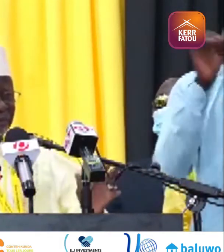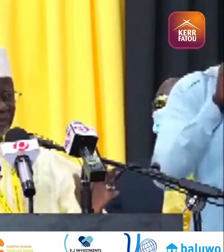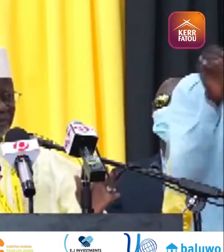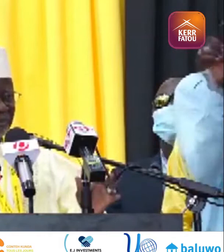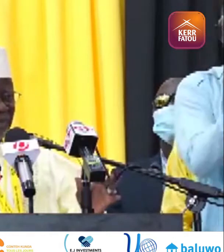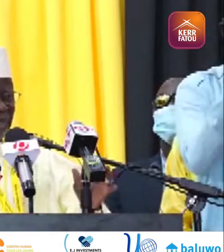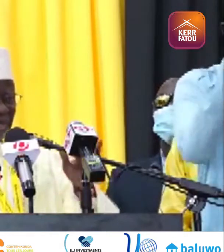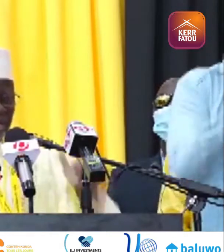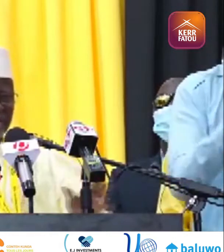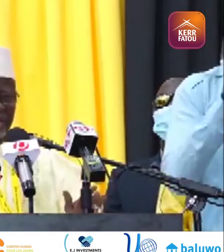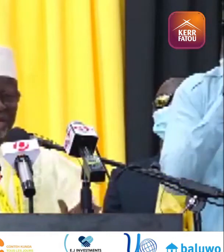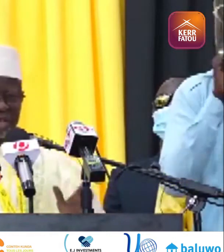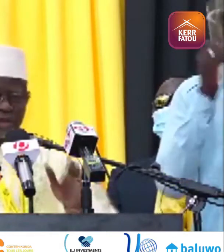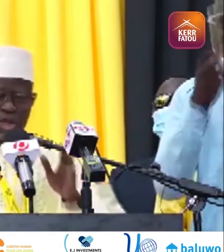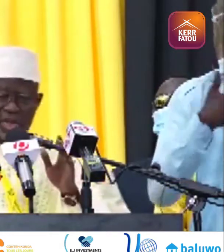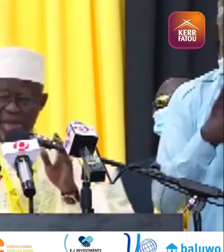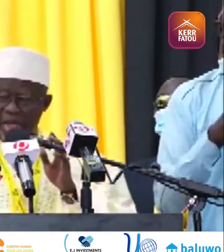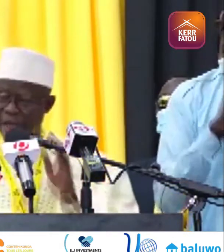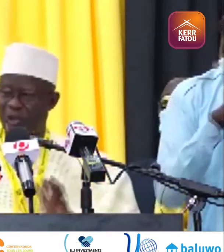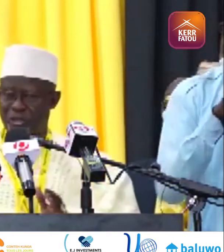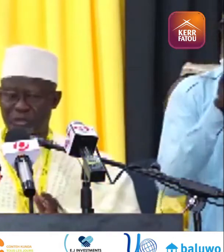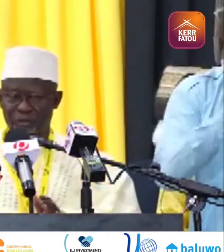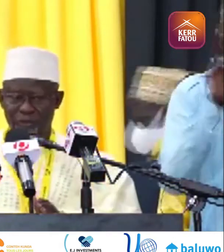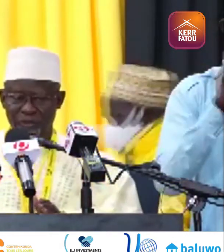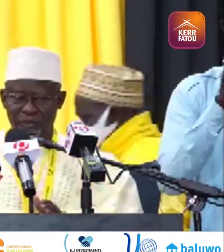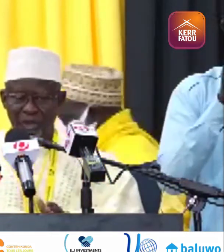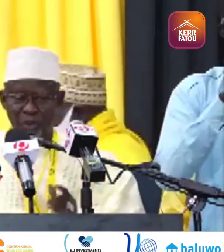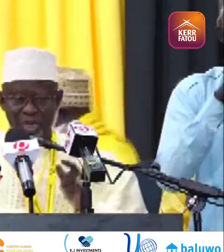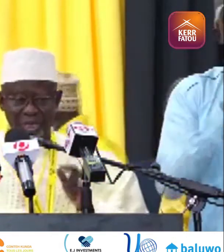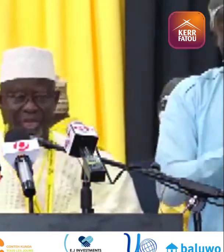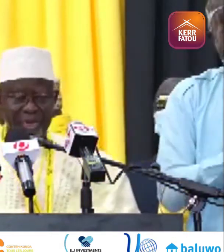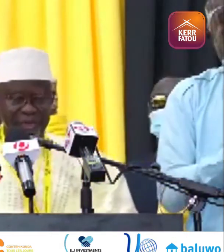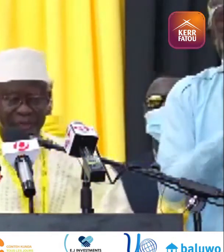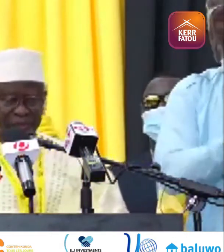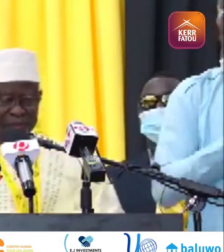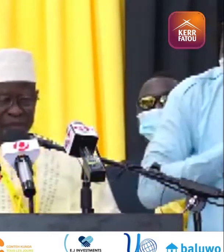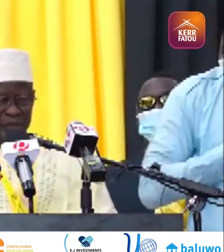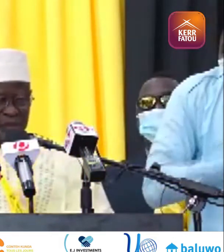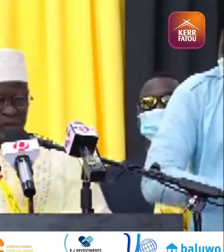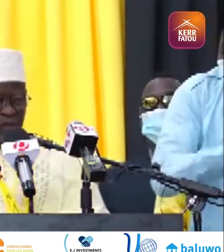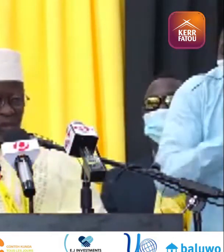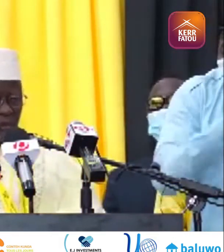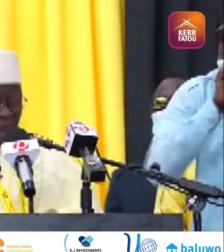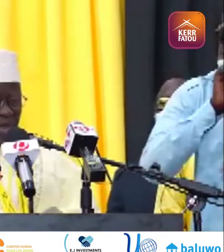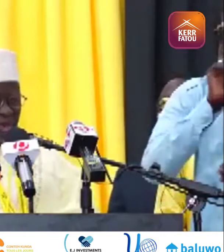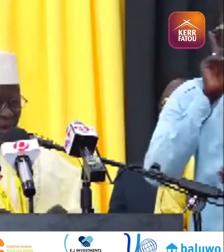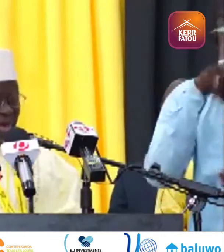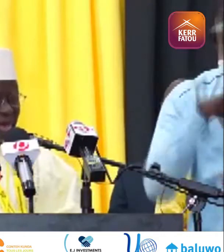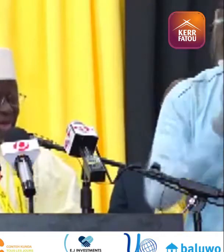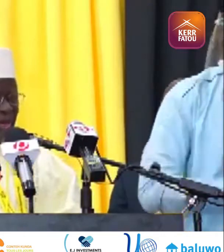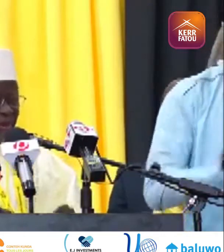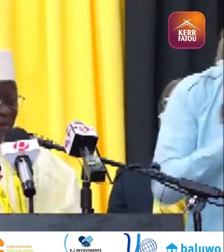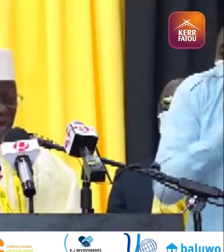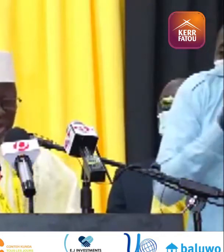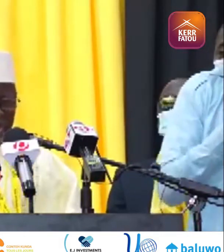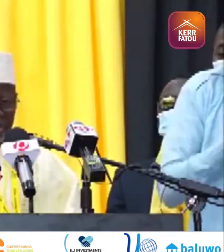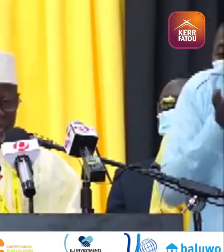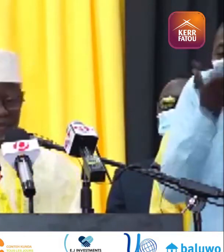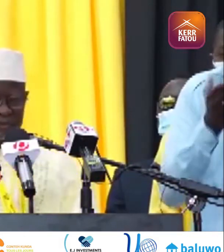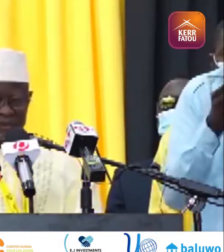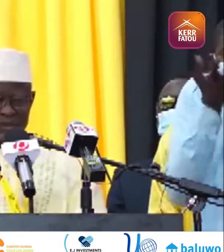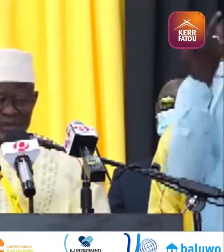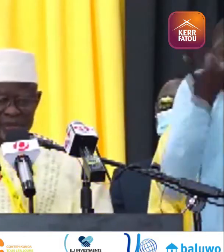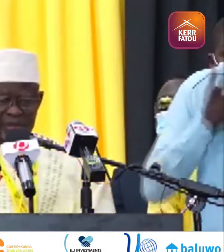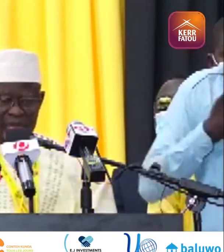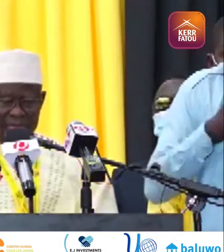claim that it is only their efforts. We did it when really the people needed